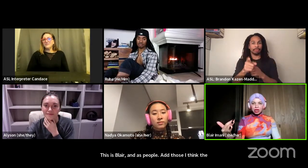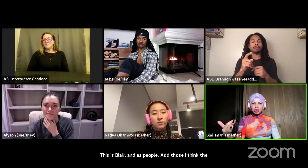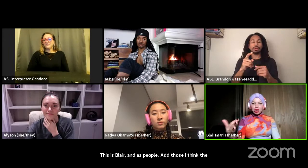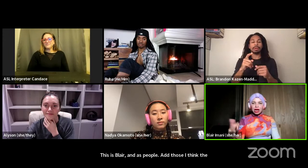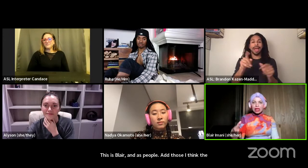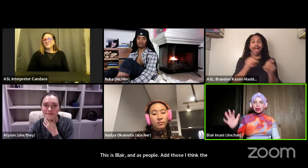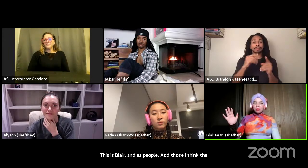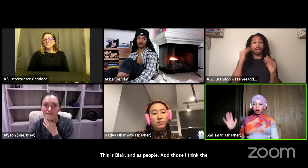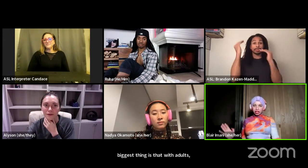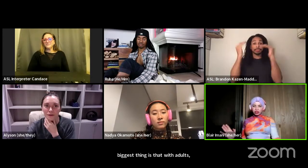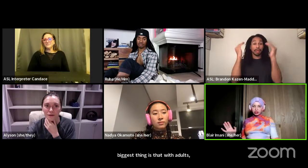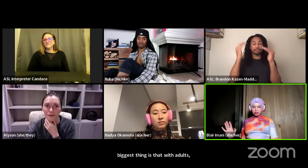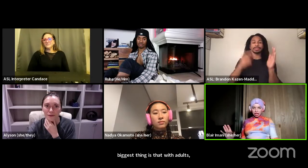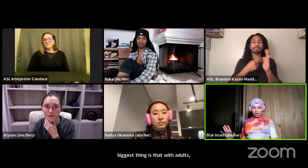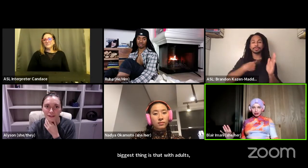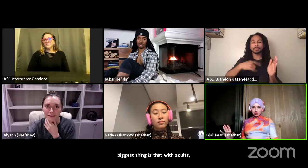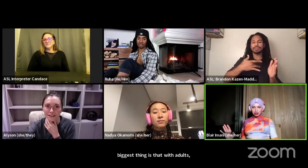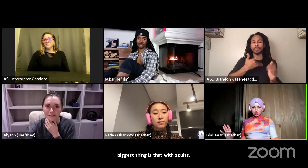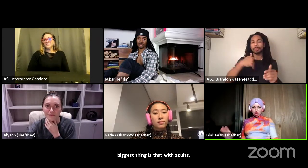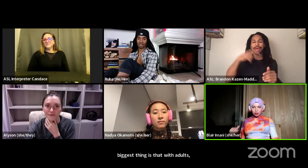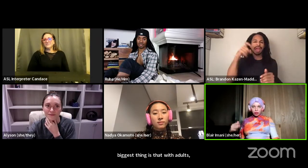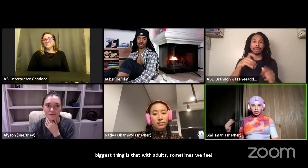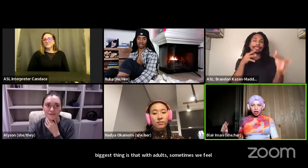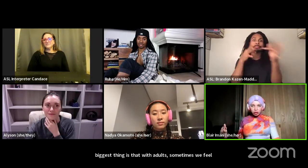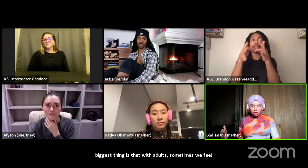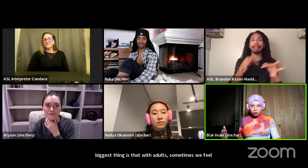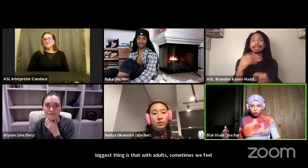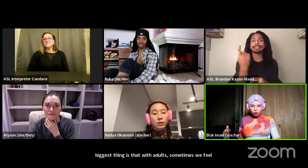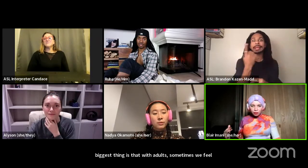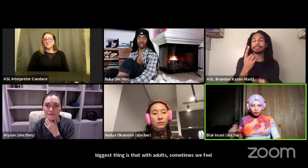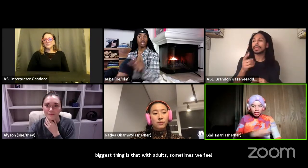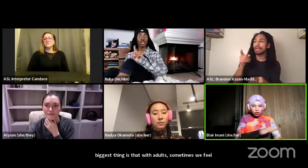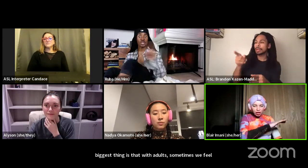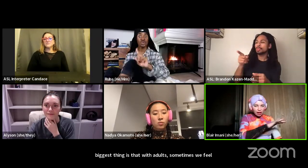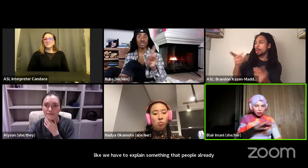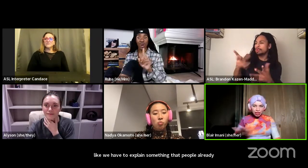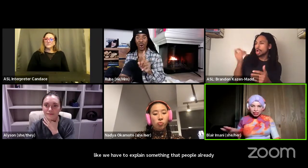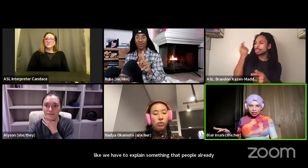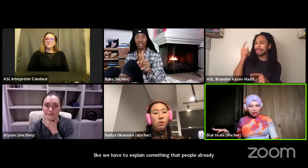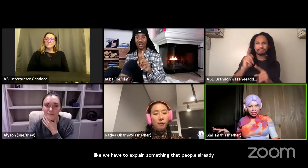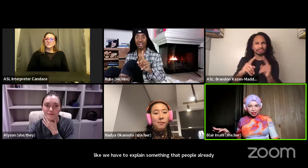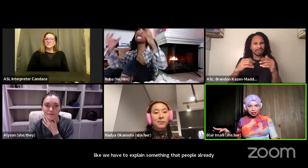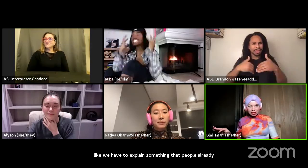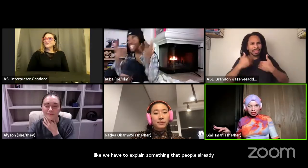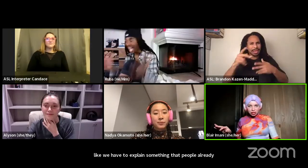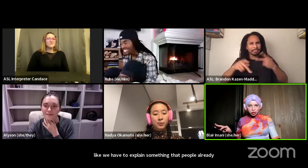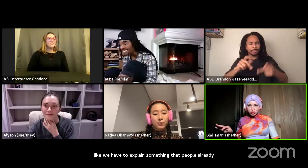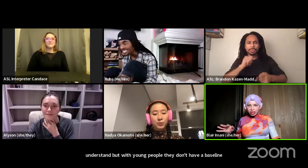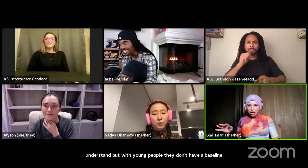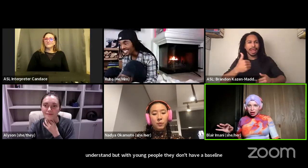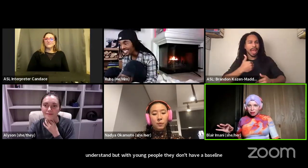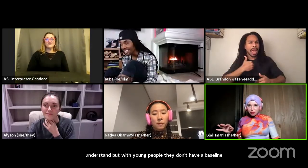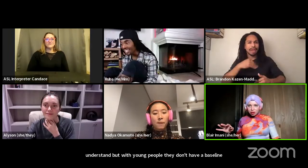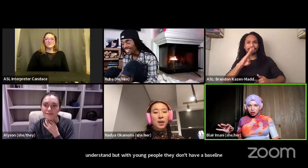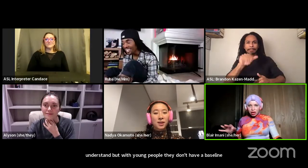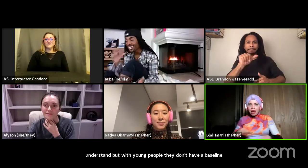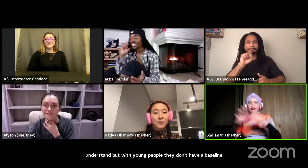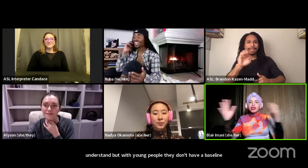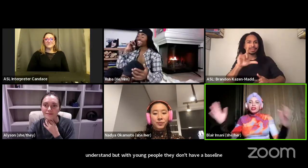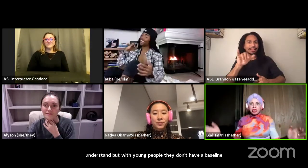explain something that people already understand. But with young people, they don't have a baseline. So to